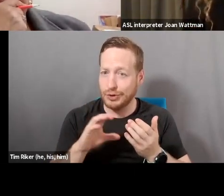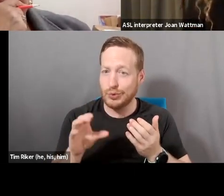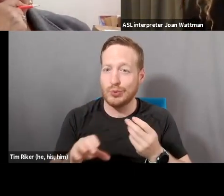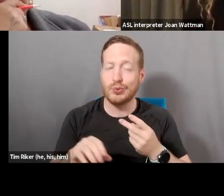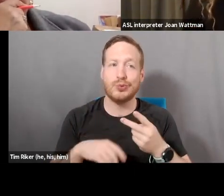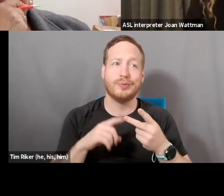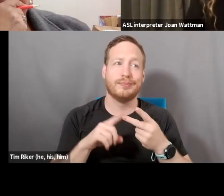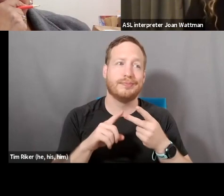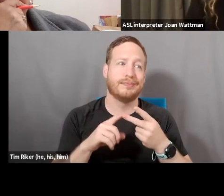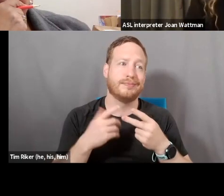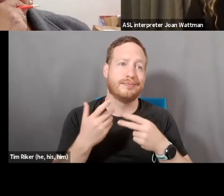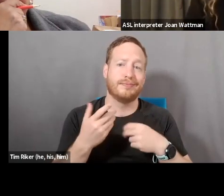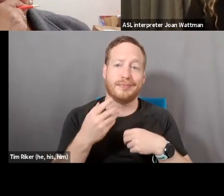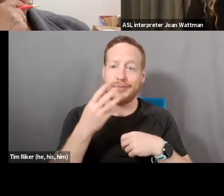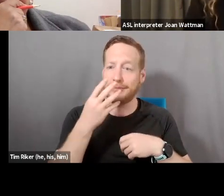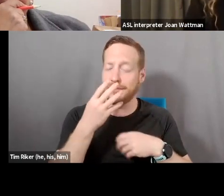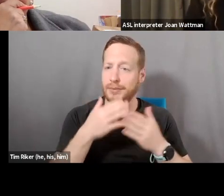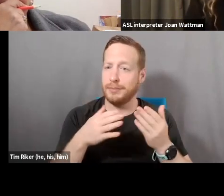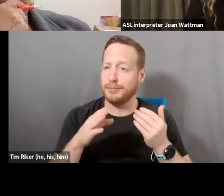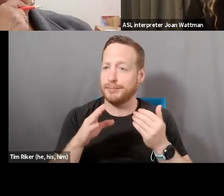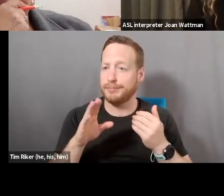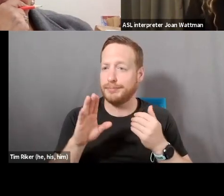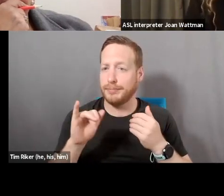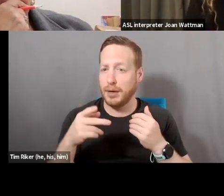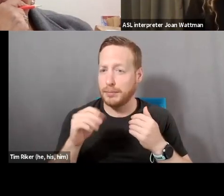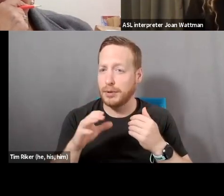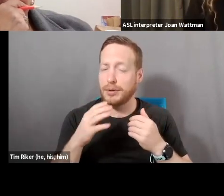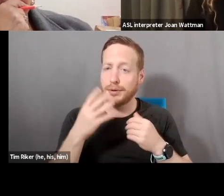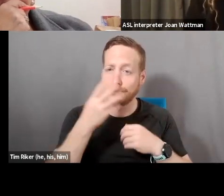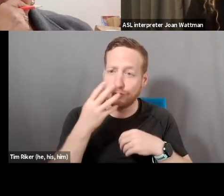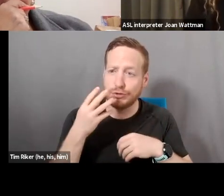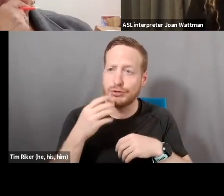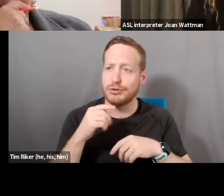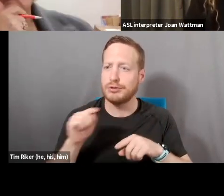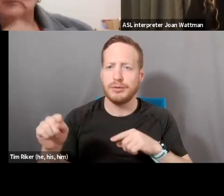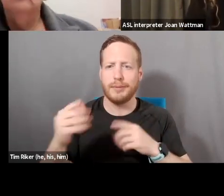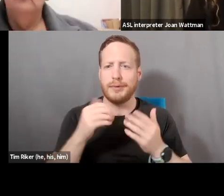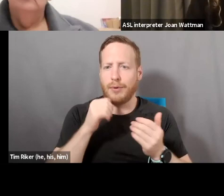senior citizens might struggle with